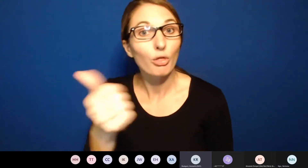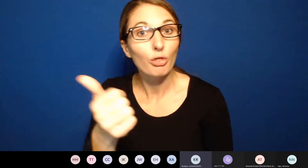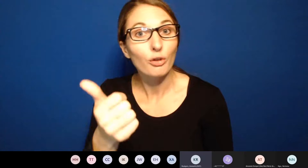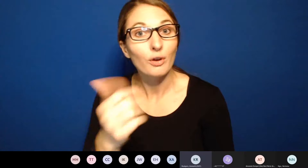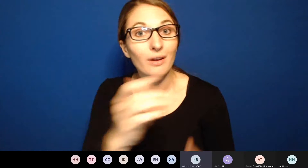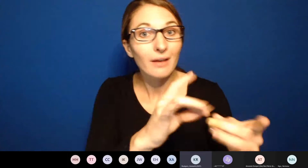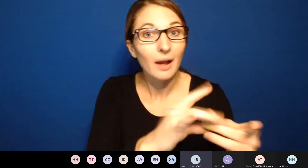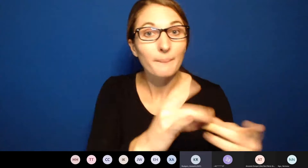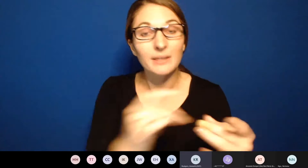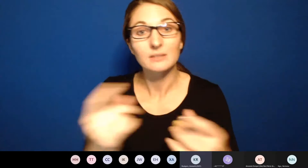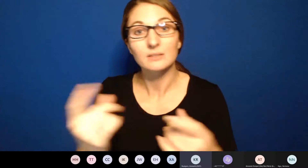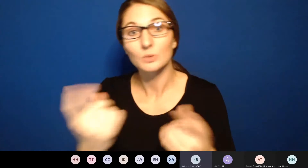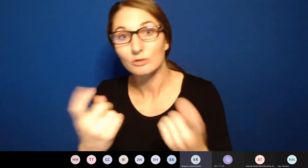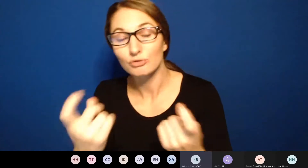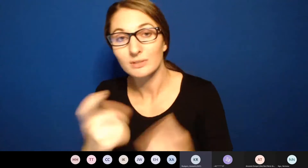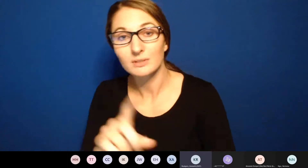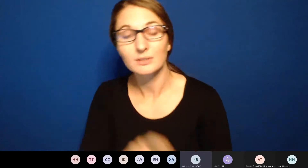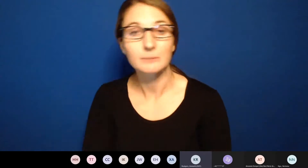questions?